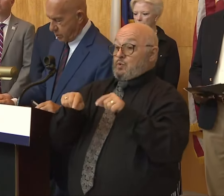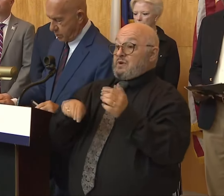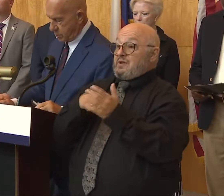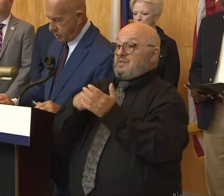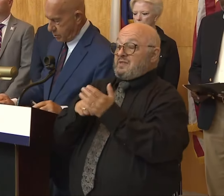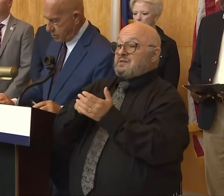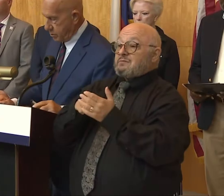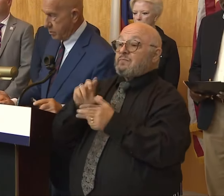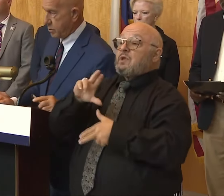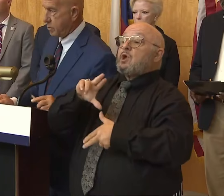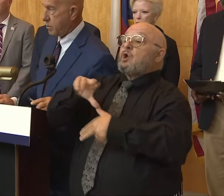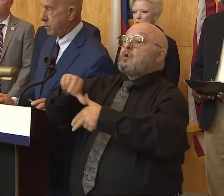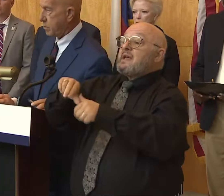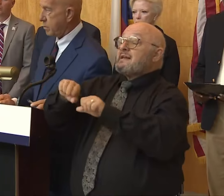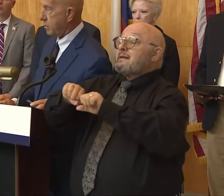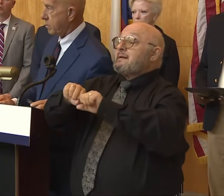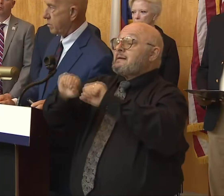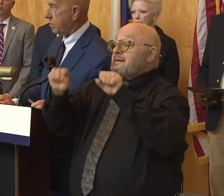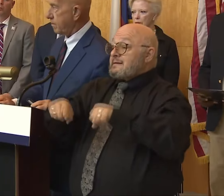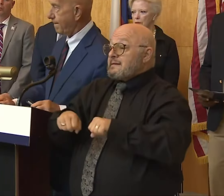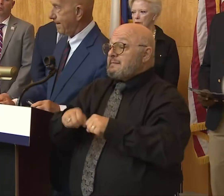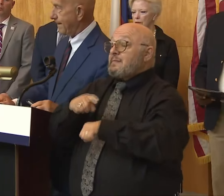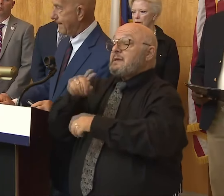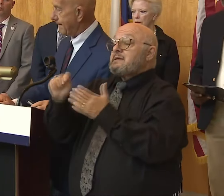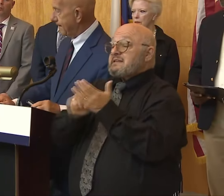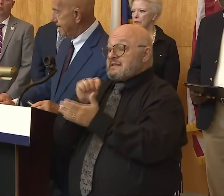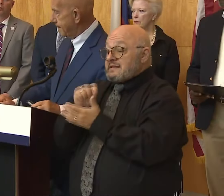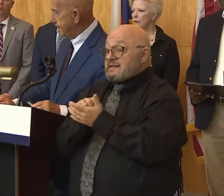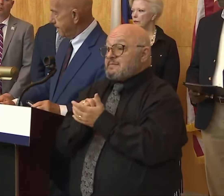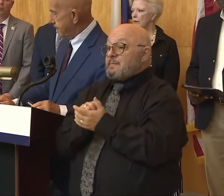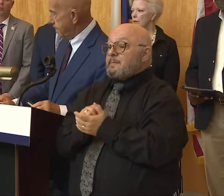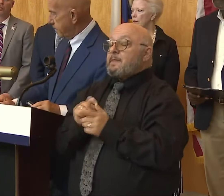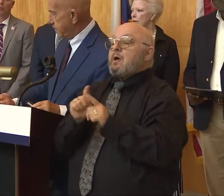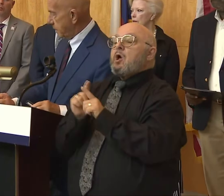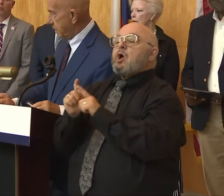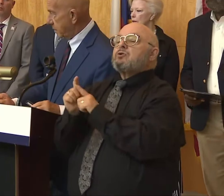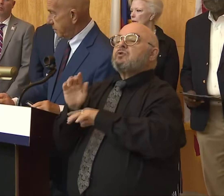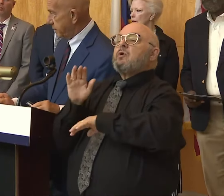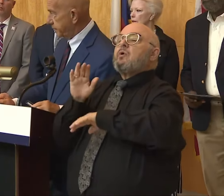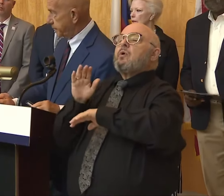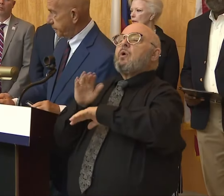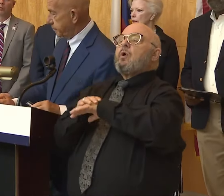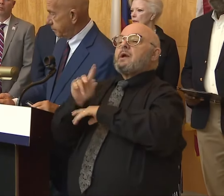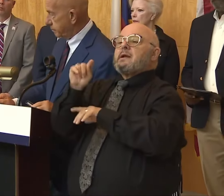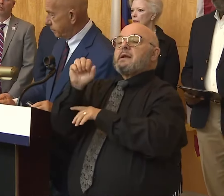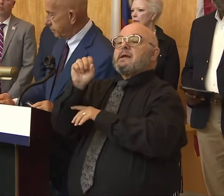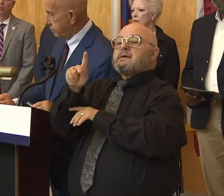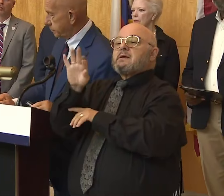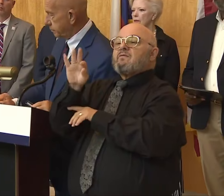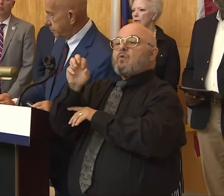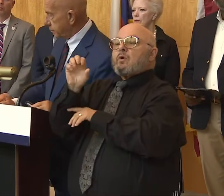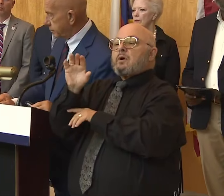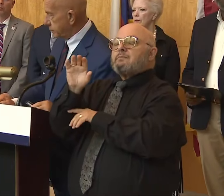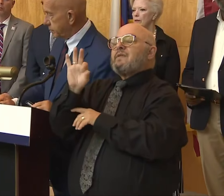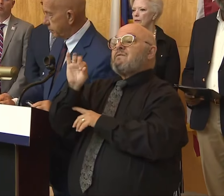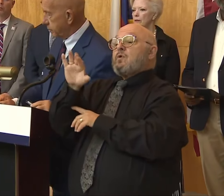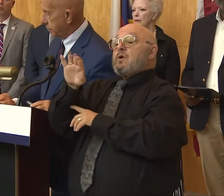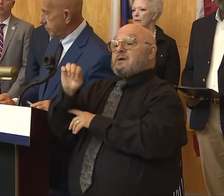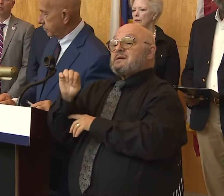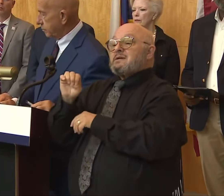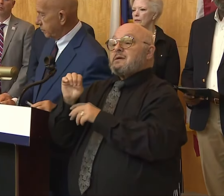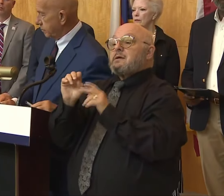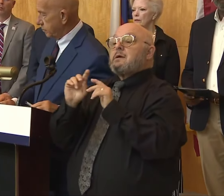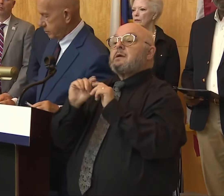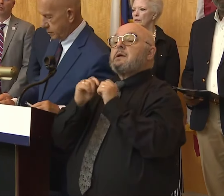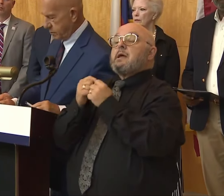hurricane season. We are also working heavily on a task force that will identify the needs of the disability community and access and